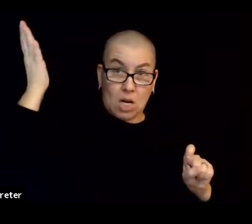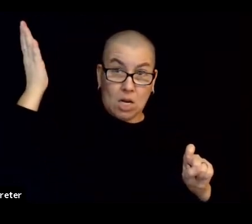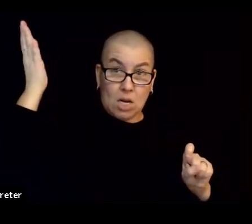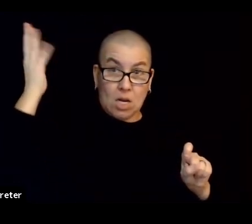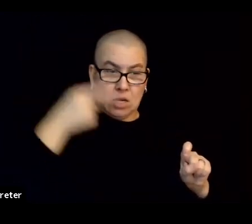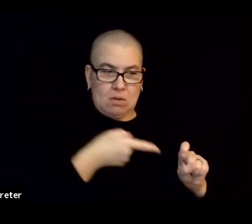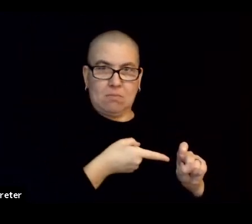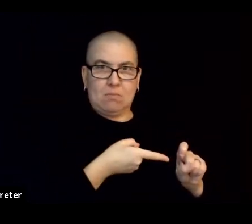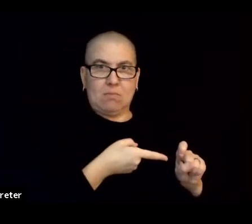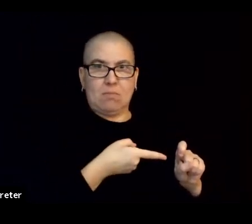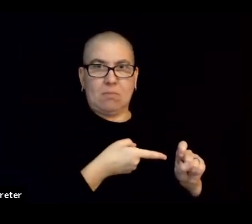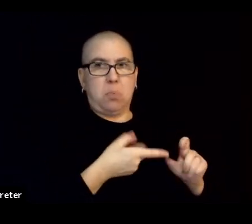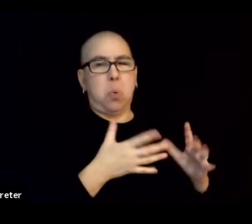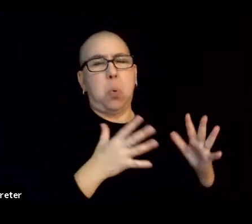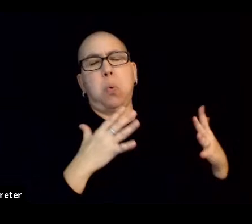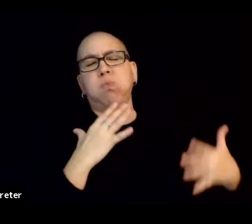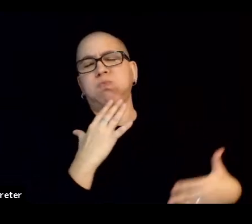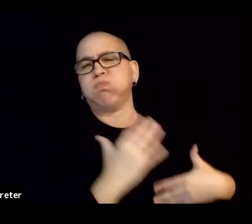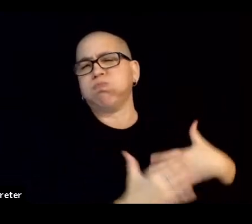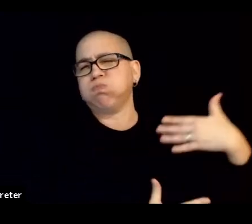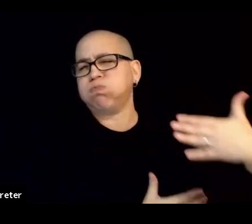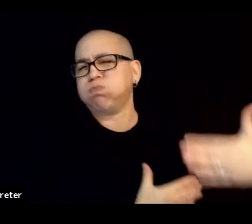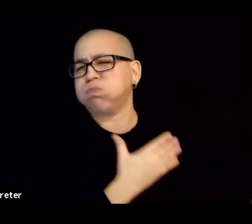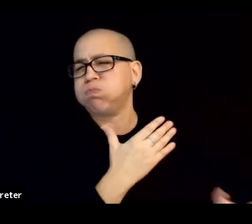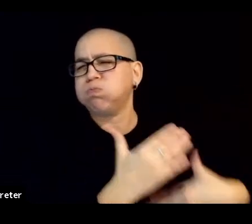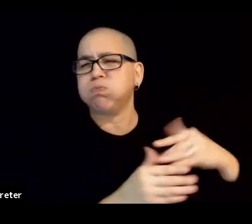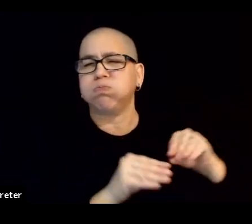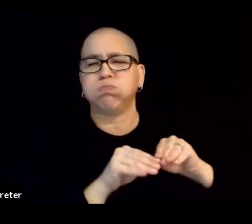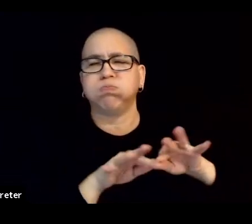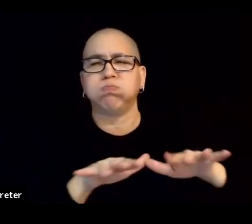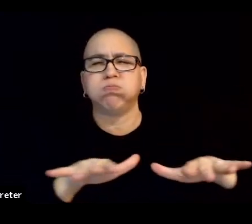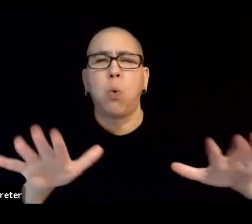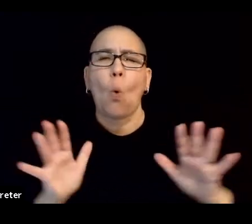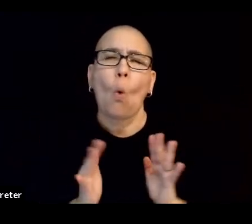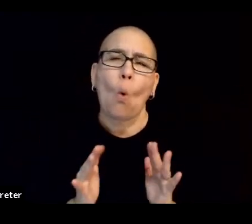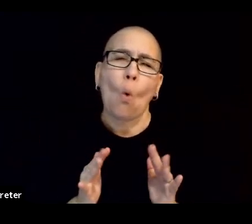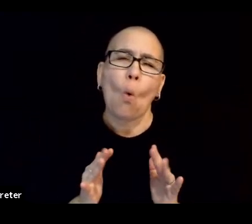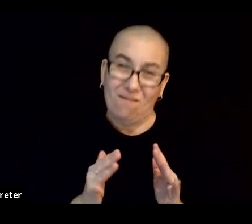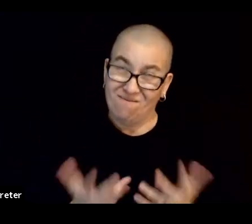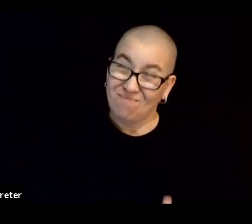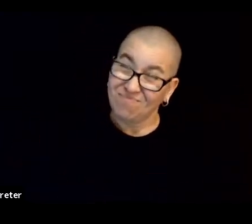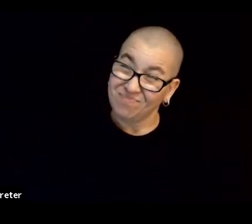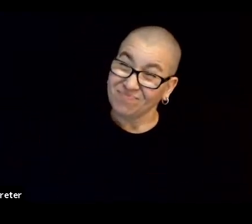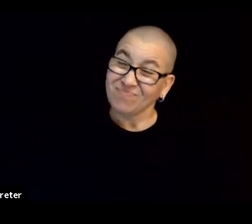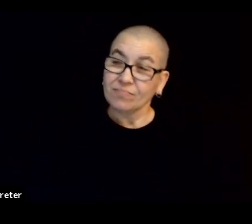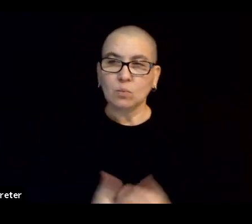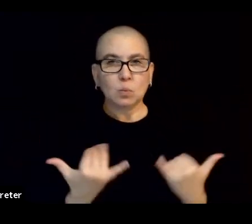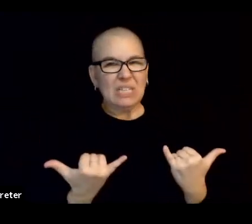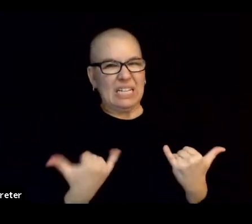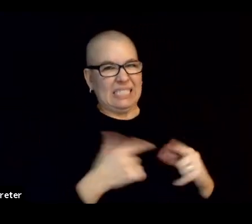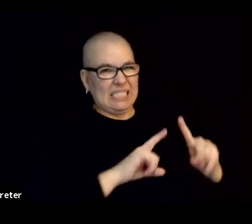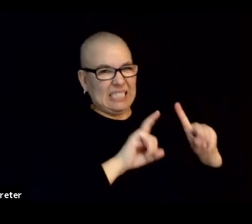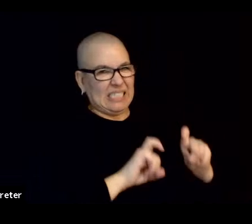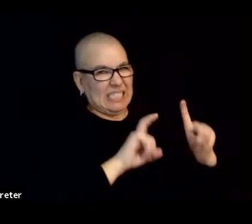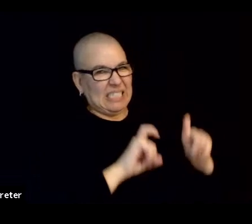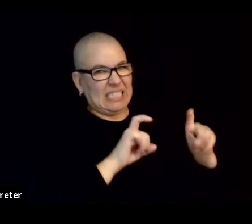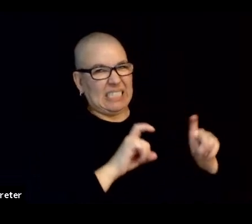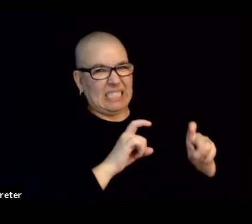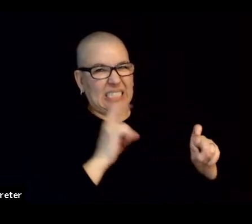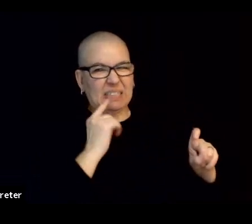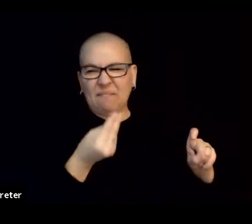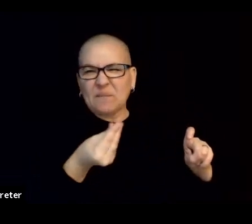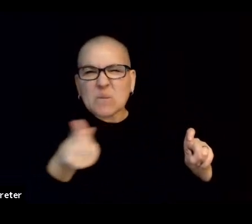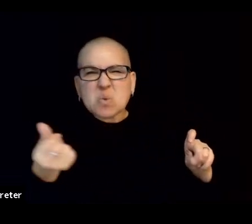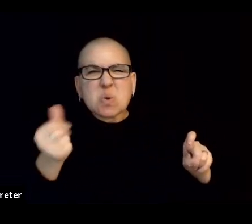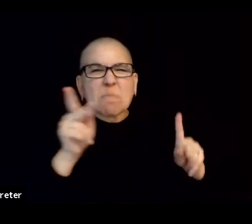the coming weeks. As the governor mentioned, we are making good progress on the first phase of vaccination for healthcare